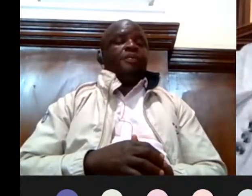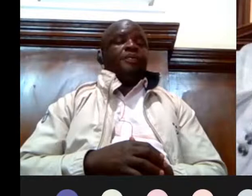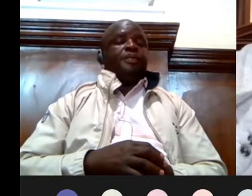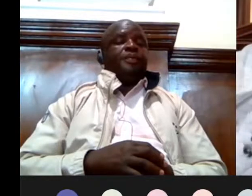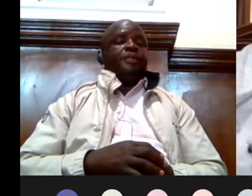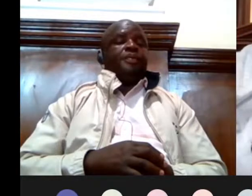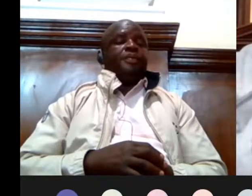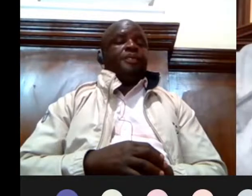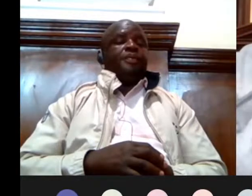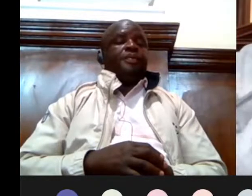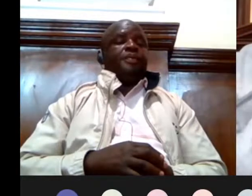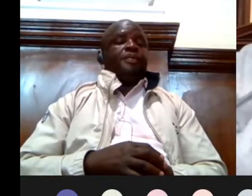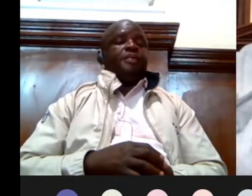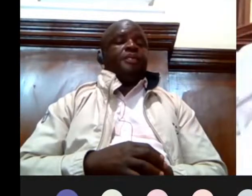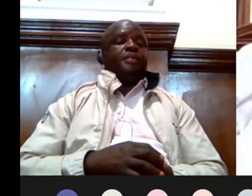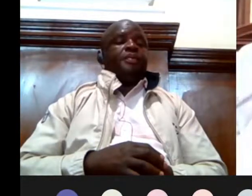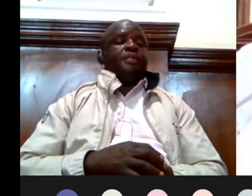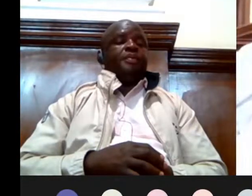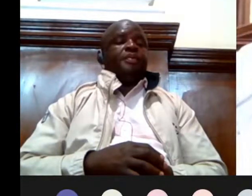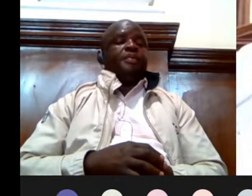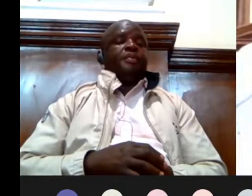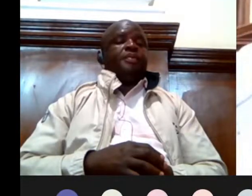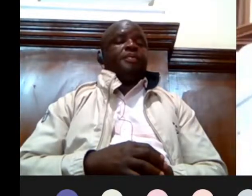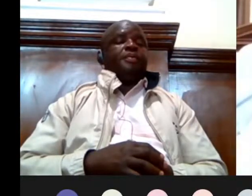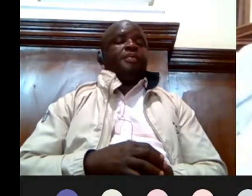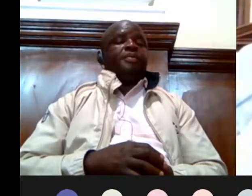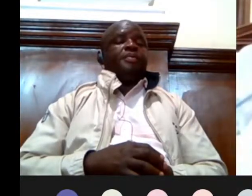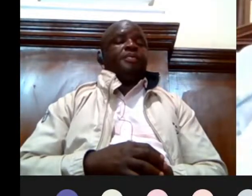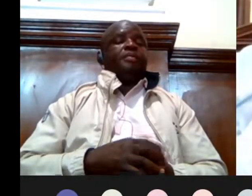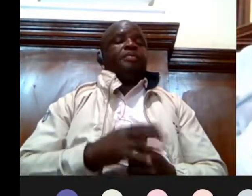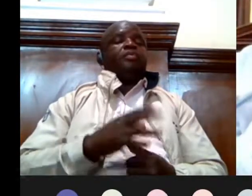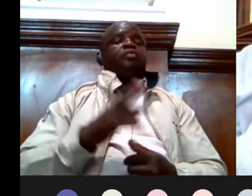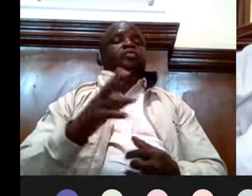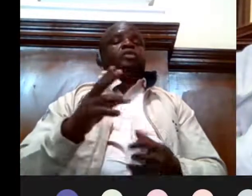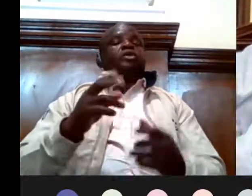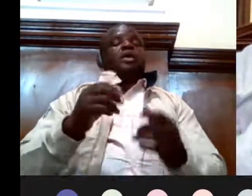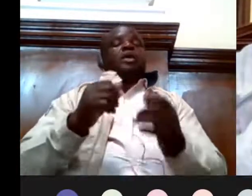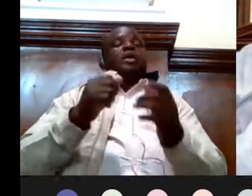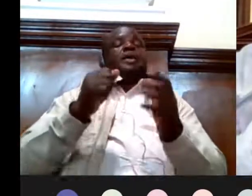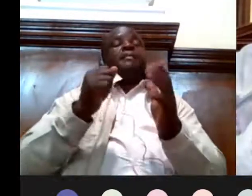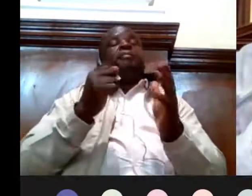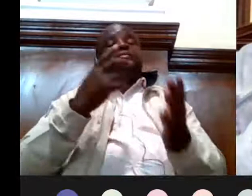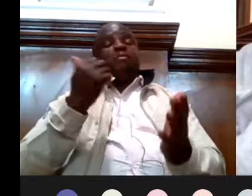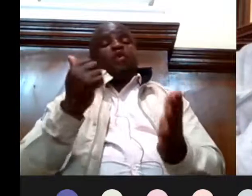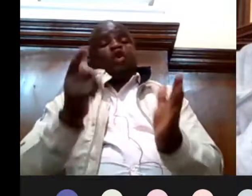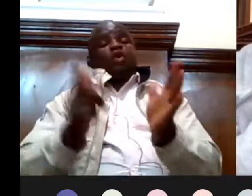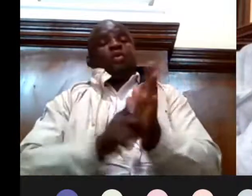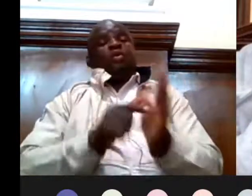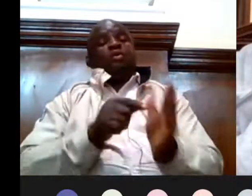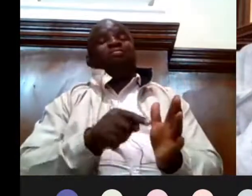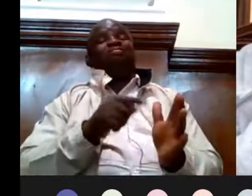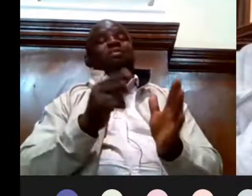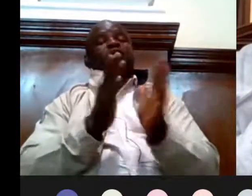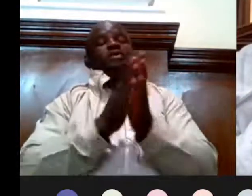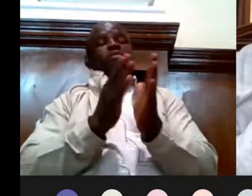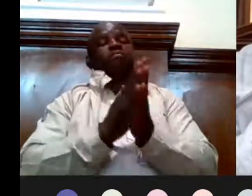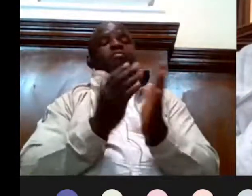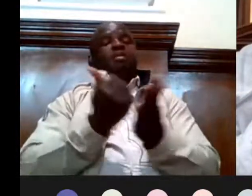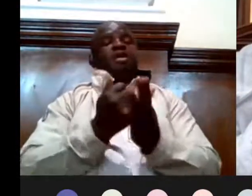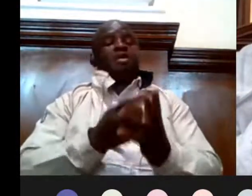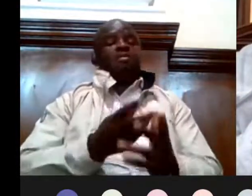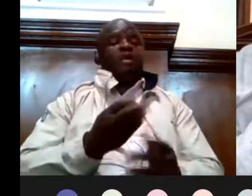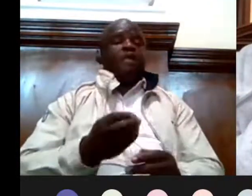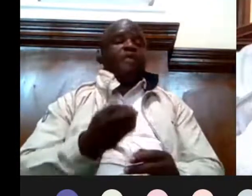an act passed law. It was during this march where a popular slogan was